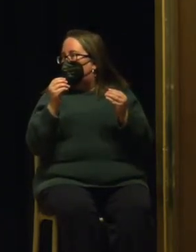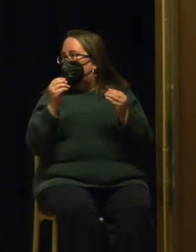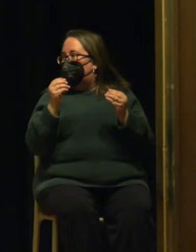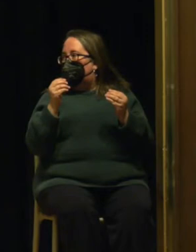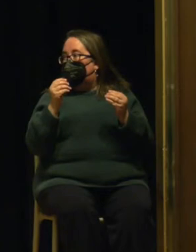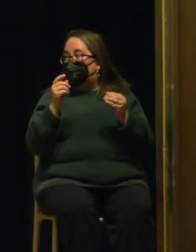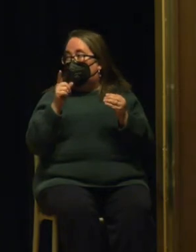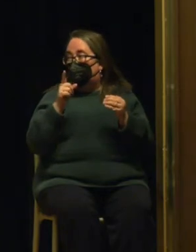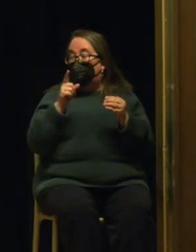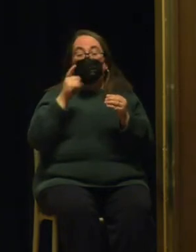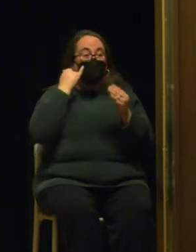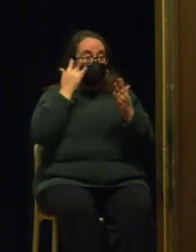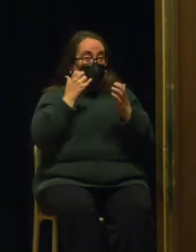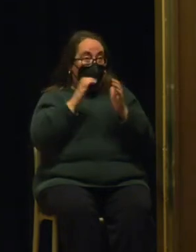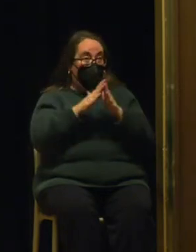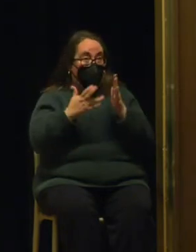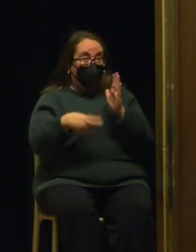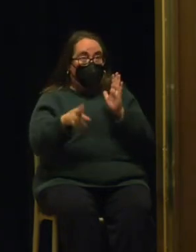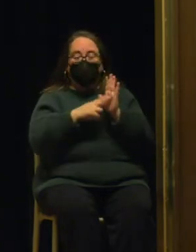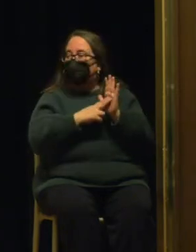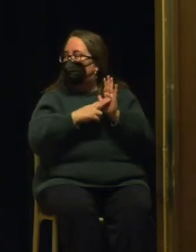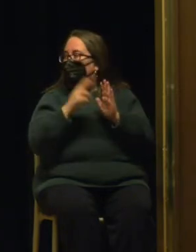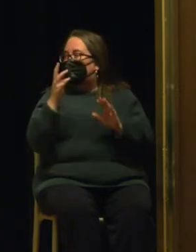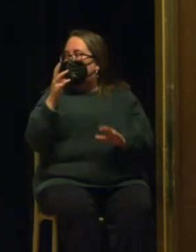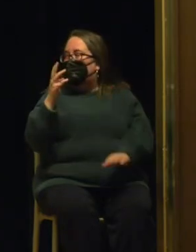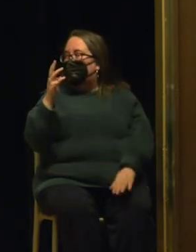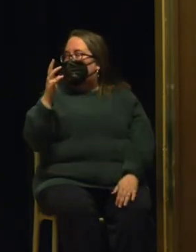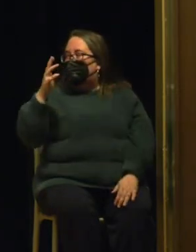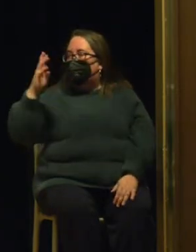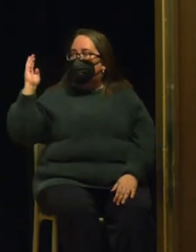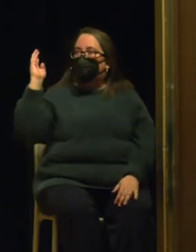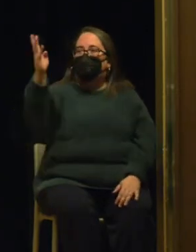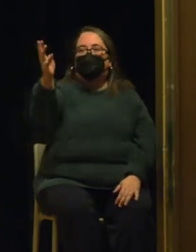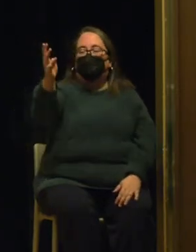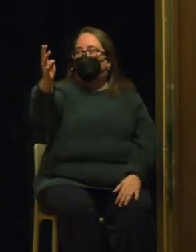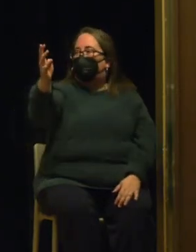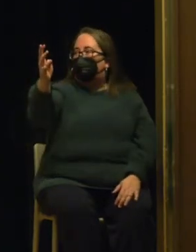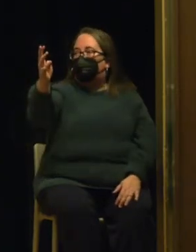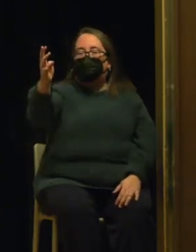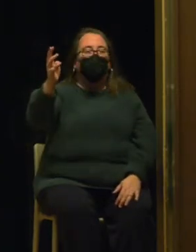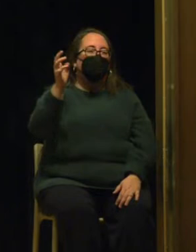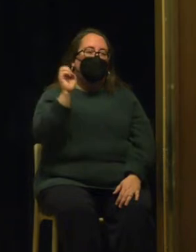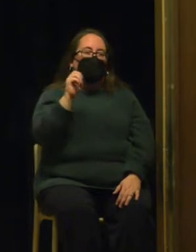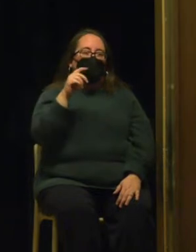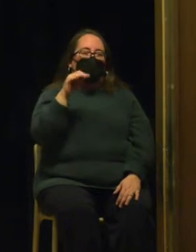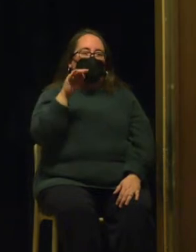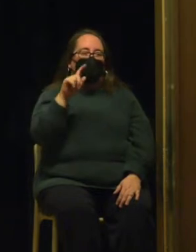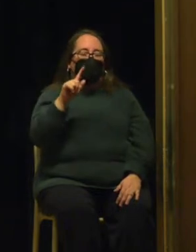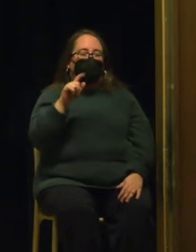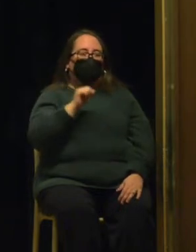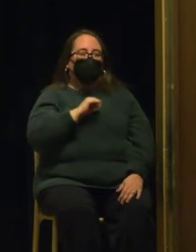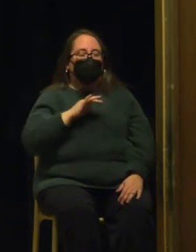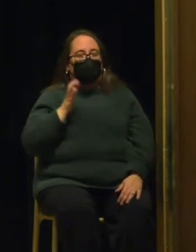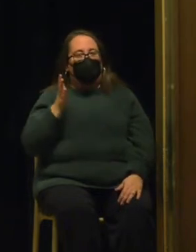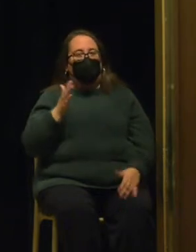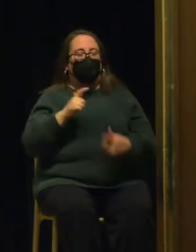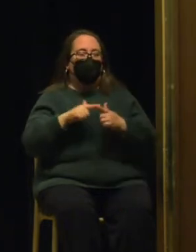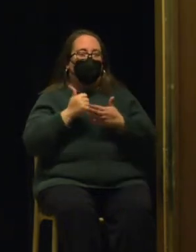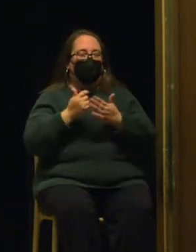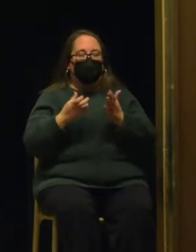when you exit, if you'd like to have your book signed, there's a line that'll be forming against the wall. Pratt staff will be out there to help you. We'll be out there in a couple of minutes to get your